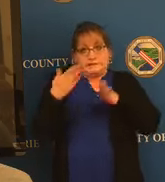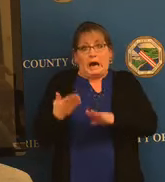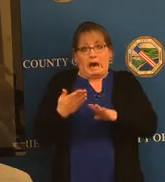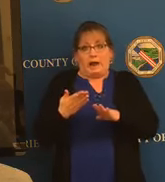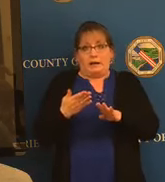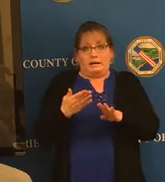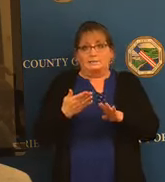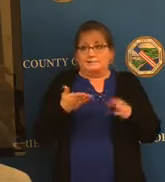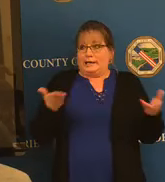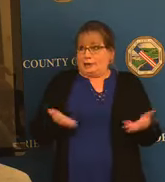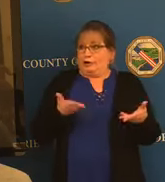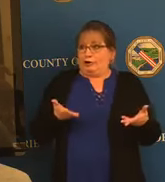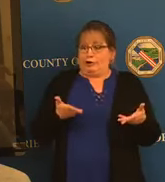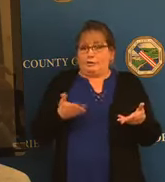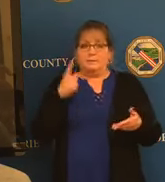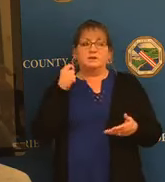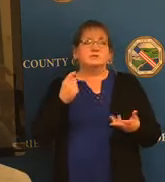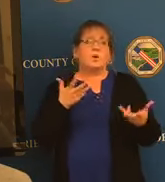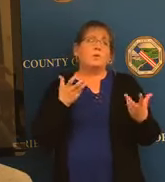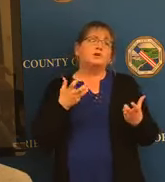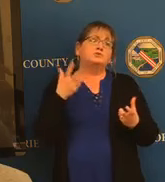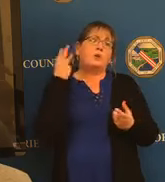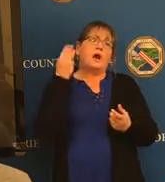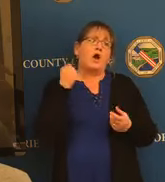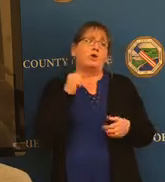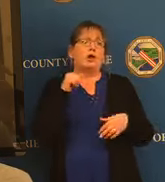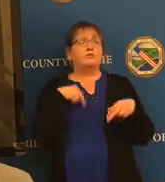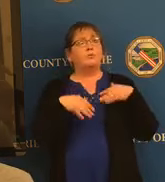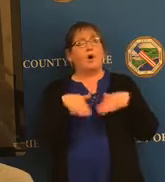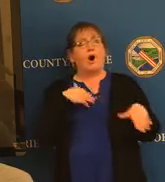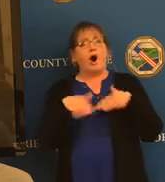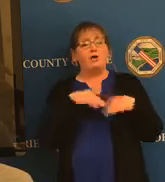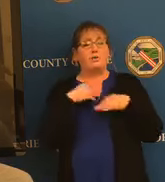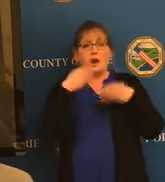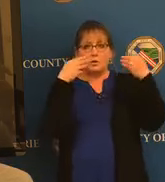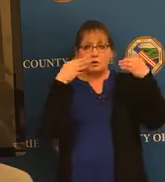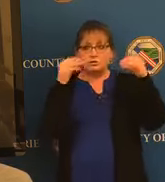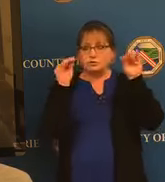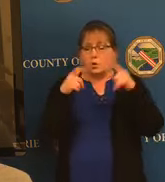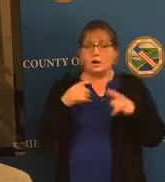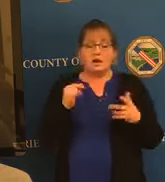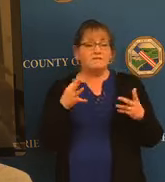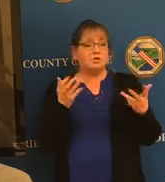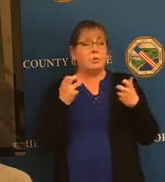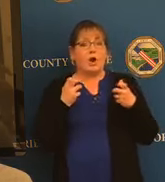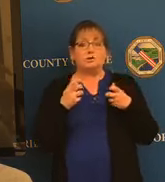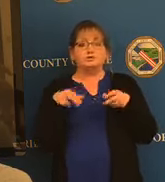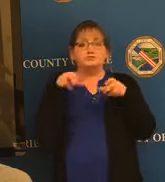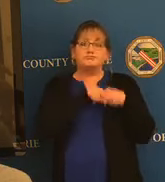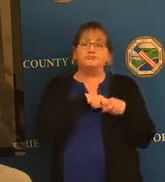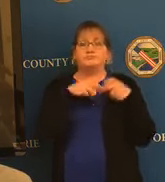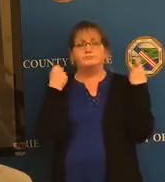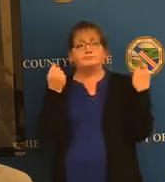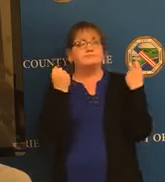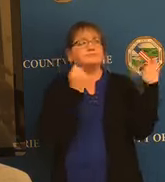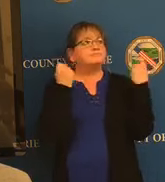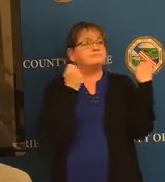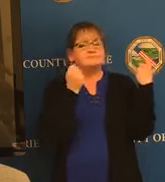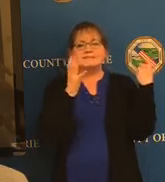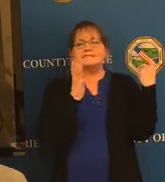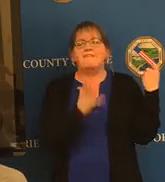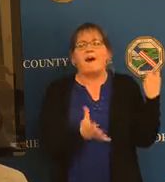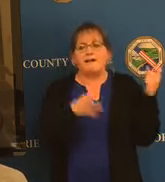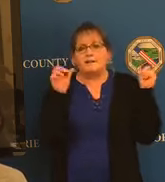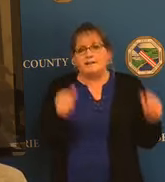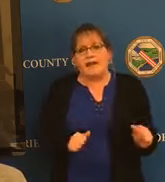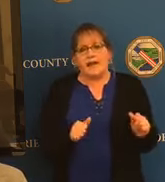community because they wanted to go out and just walk around a store. If you want to go out in your car and go for a ride, do it. I don't have a problem with that. If